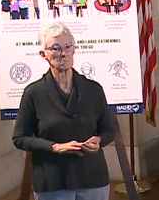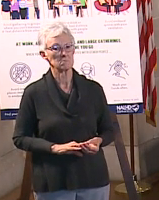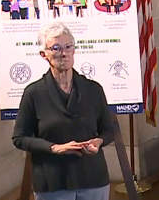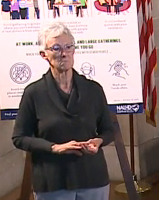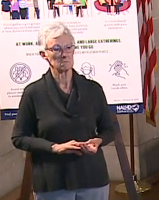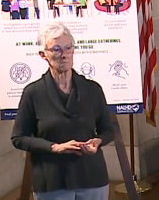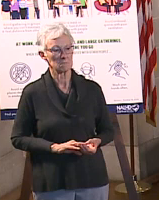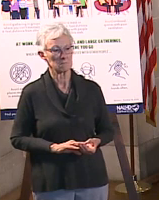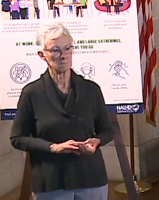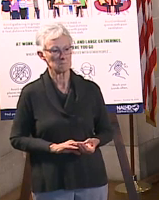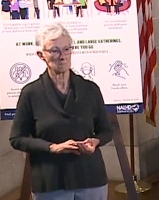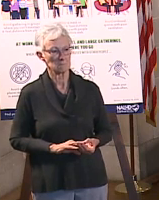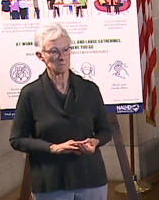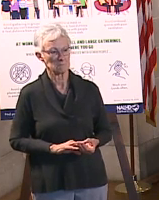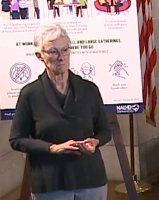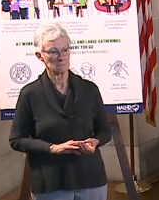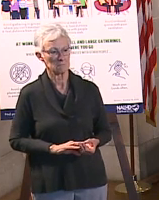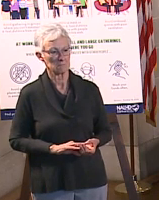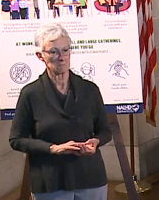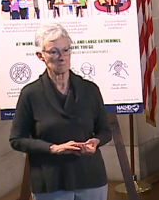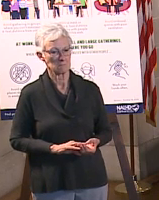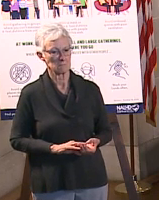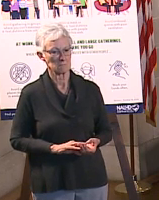to be delivered? And